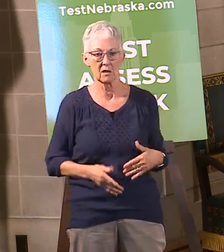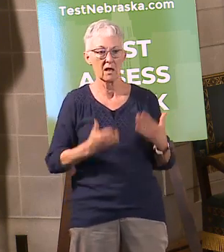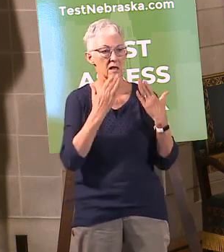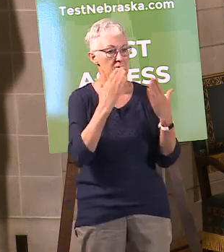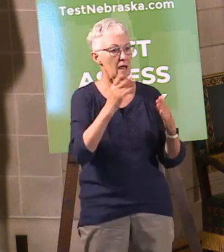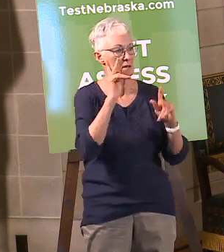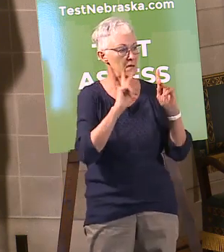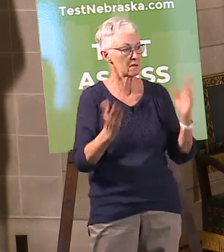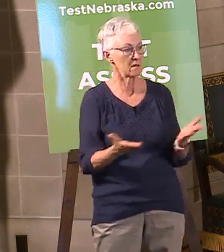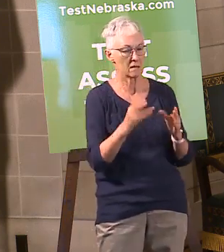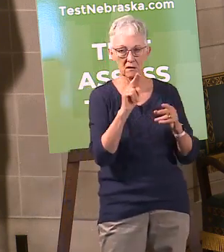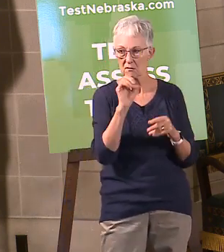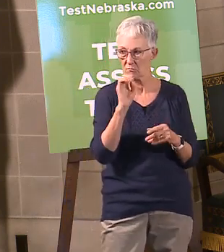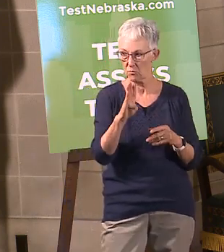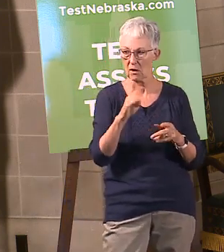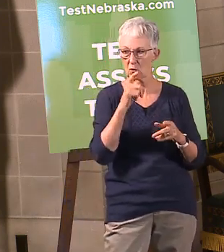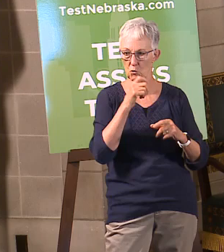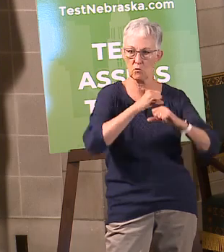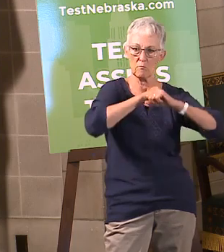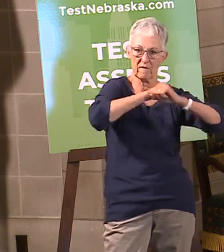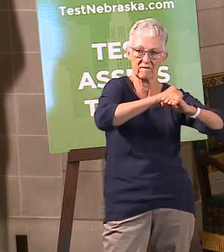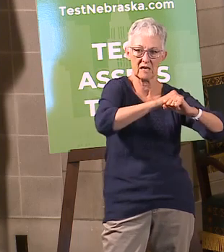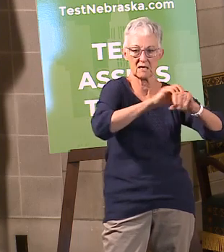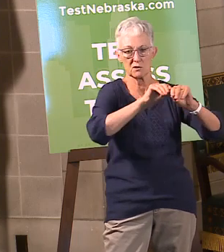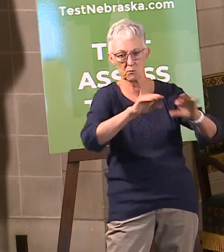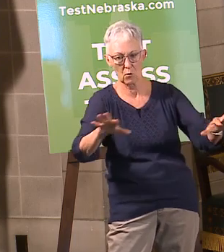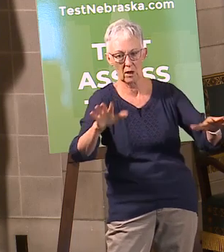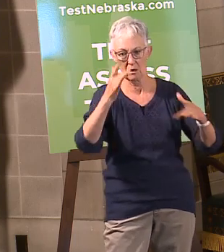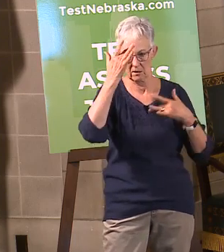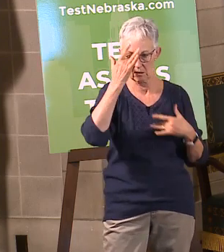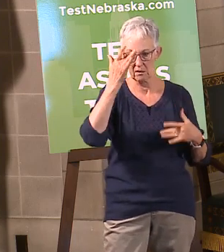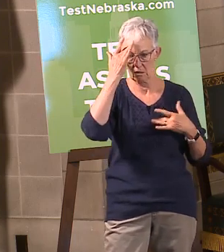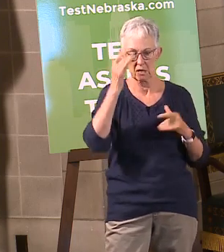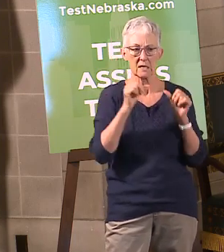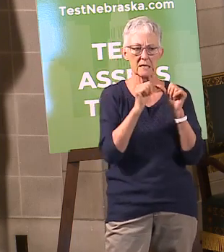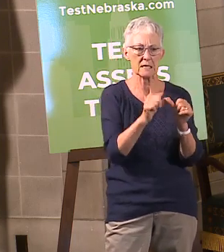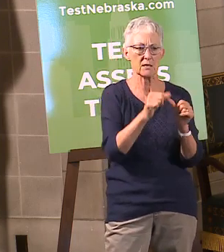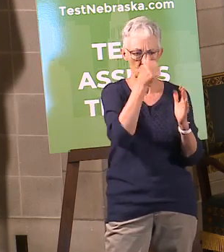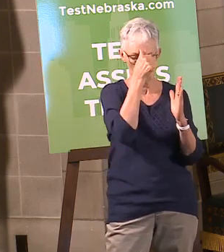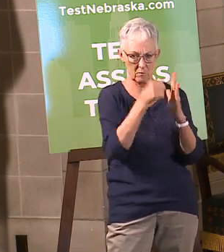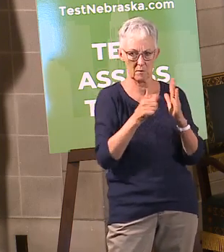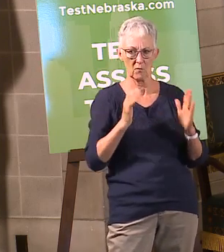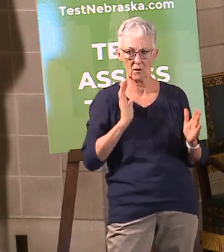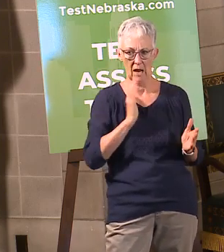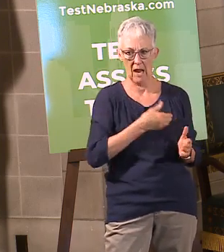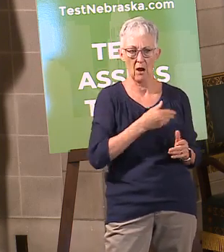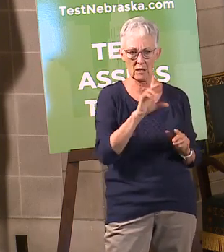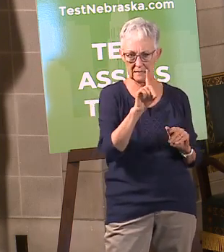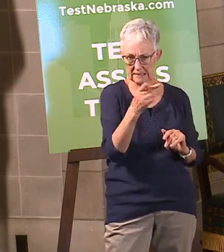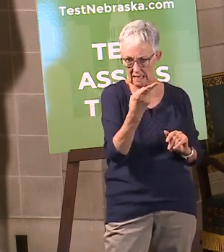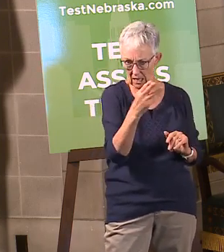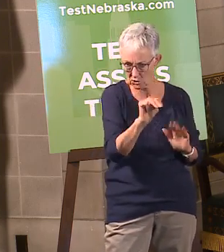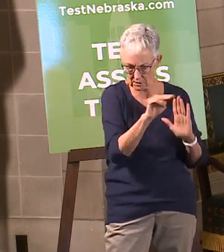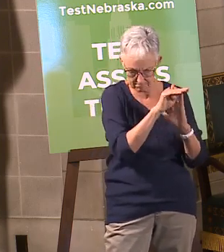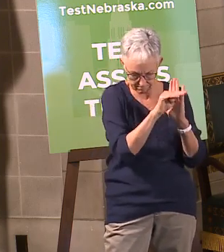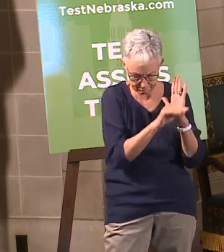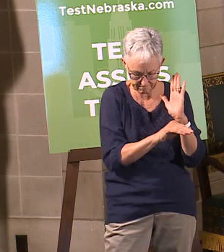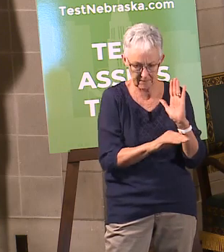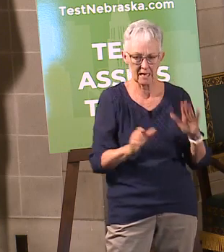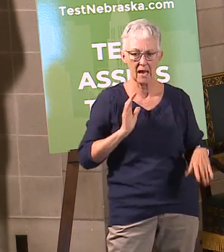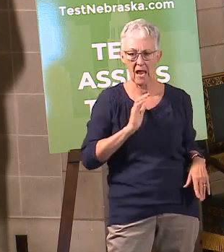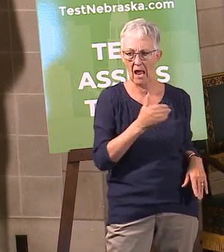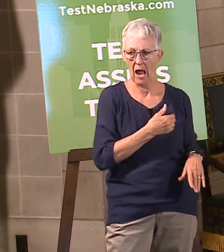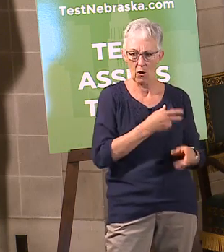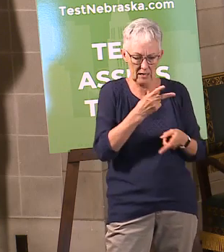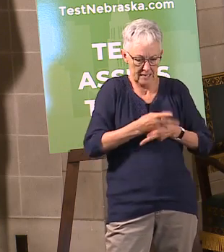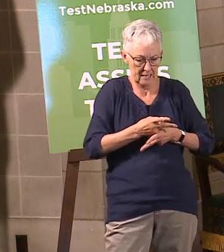of coronavirus here and the sacrifices you all have made. Please continue to remember our social distancing guidelines, all the good hygiene rules we talk about, our 6